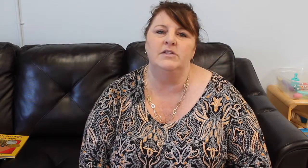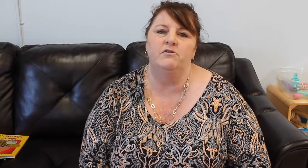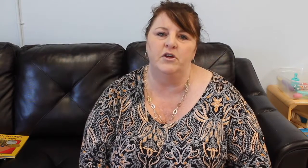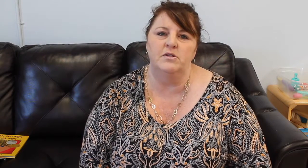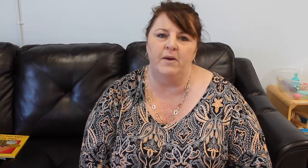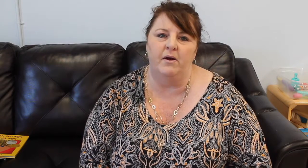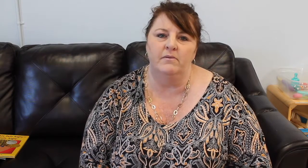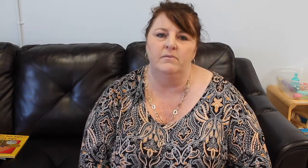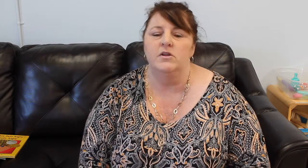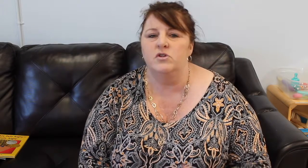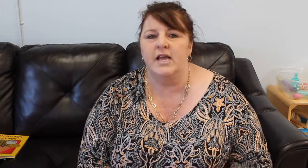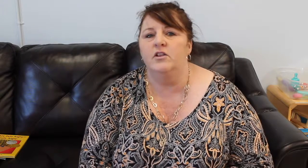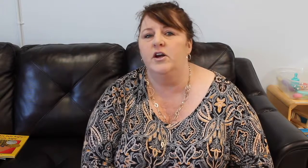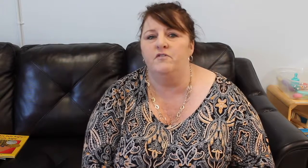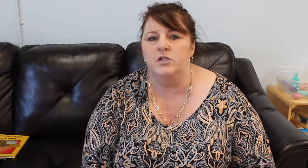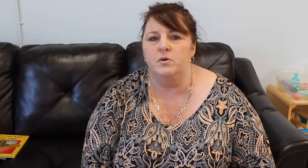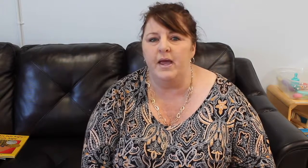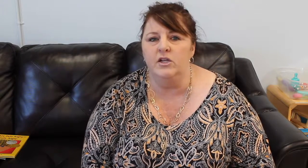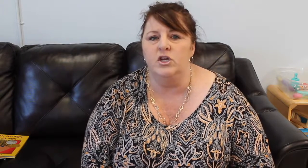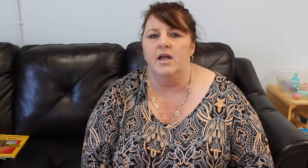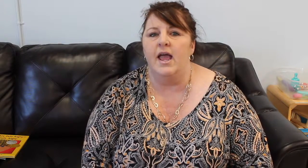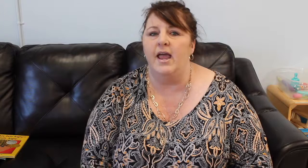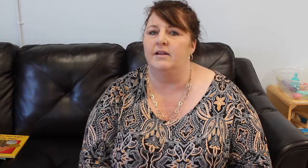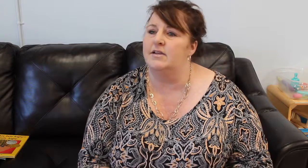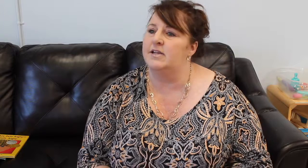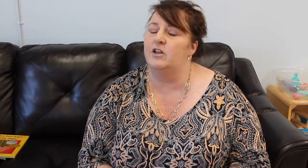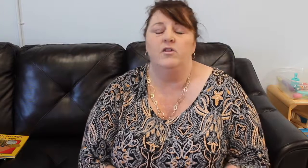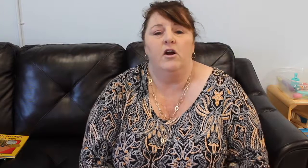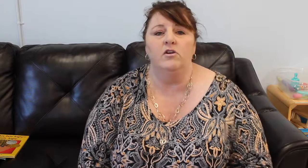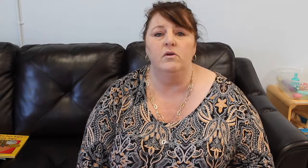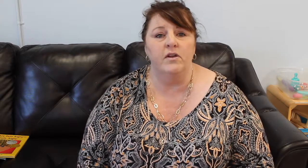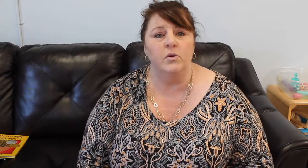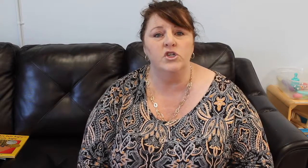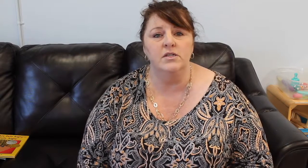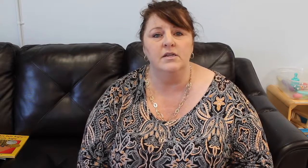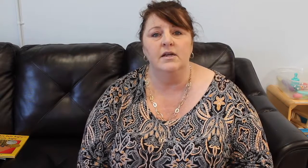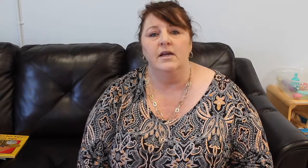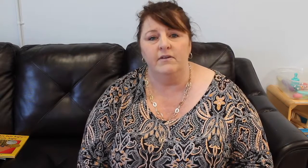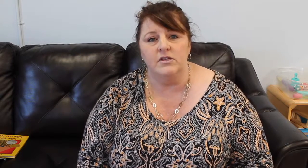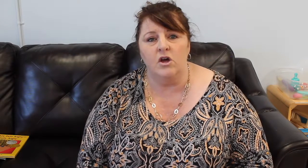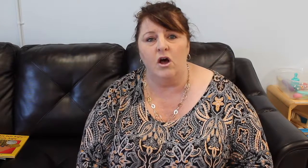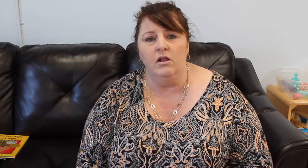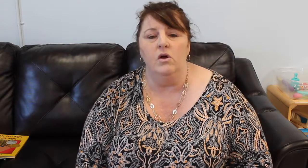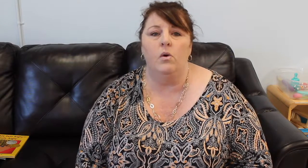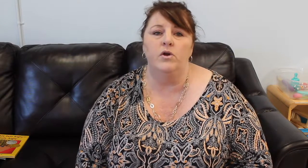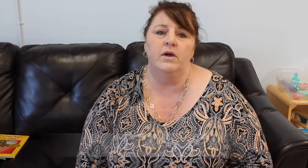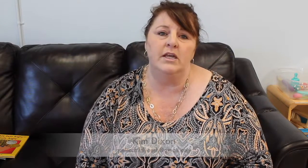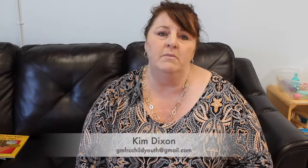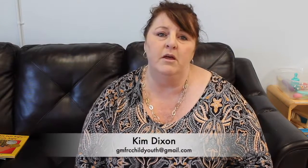for you as a parent. So take a look at our Facebook page and take a look at the article. If you have any questions, give us a call, or you can email me